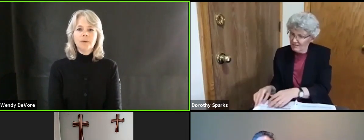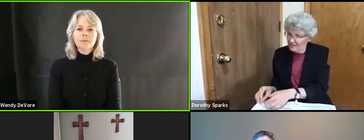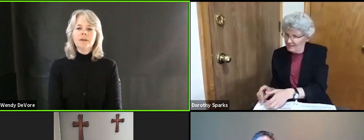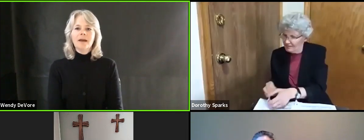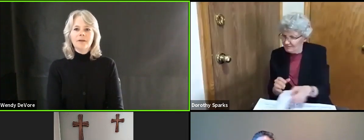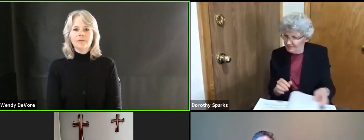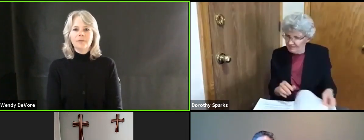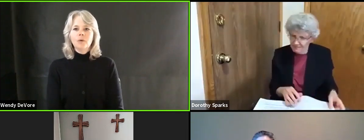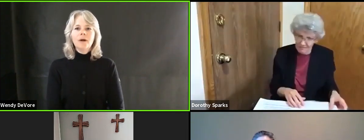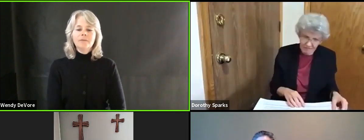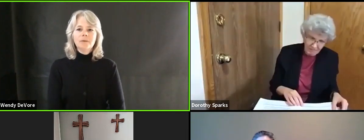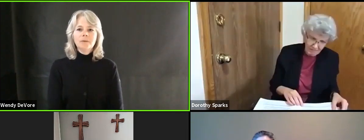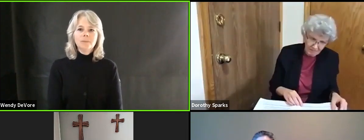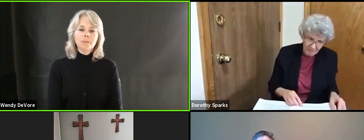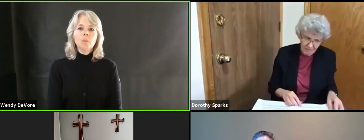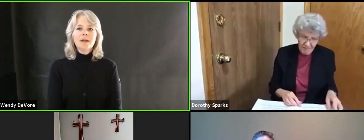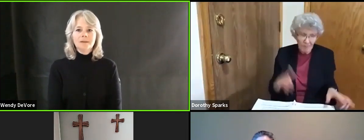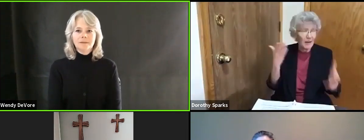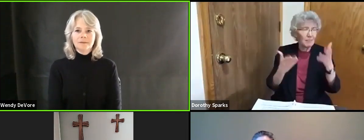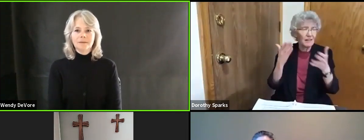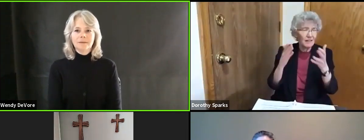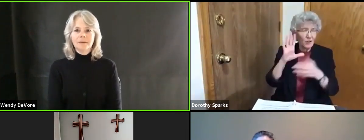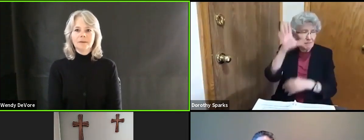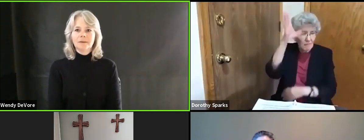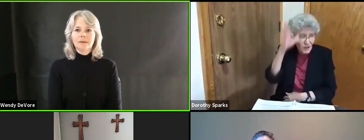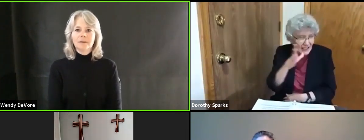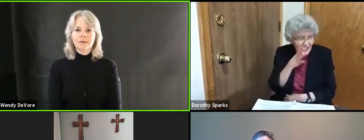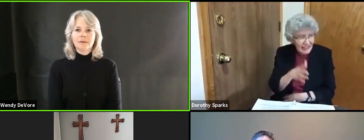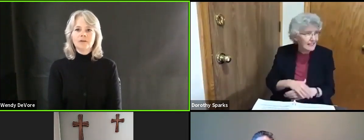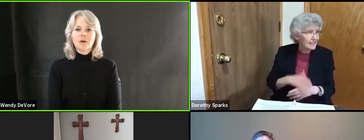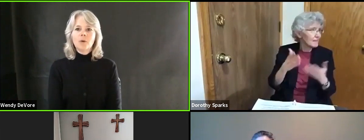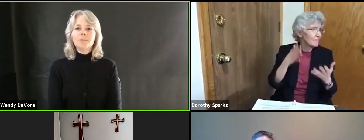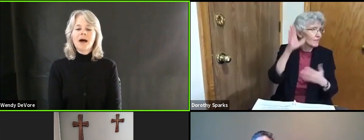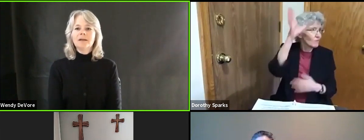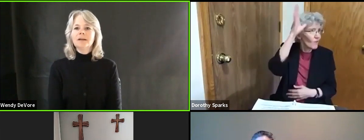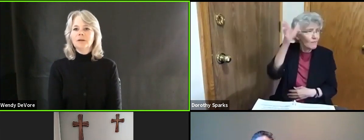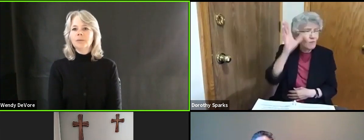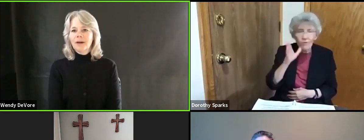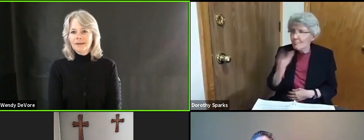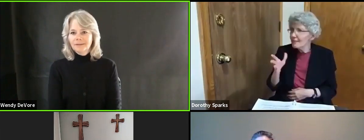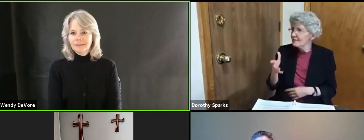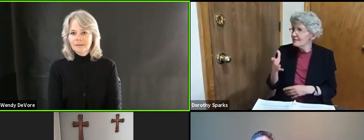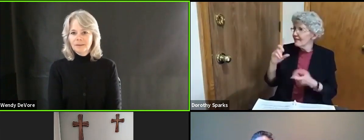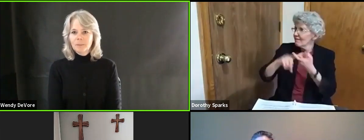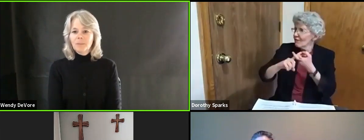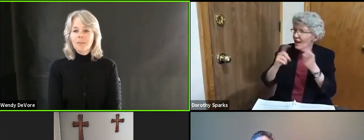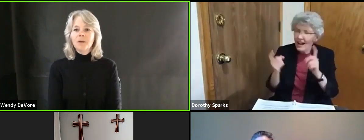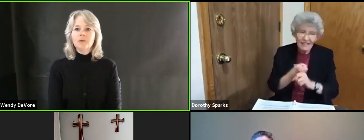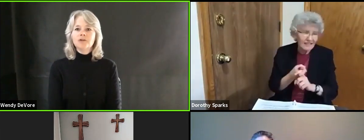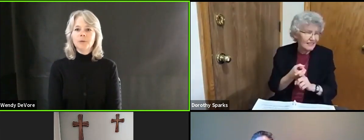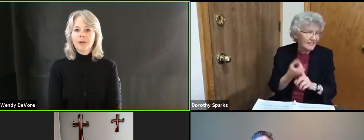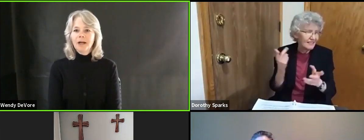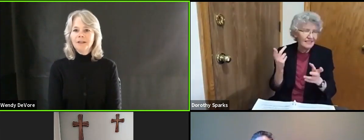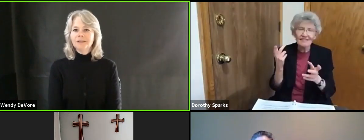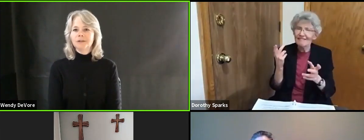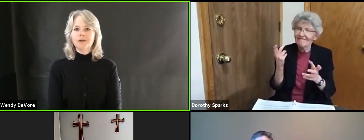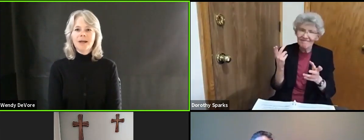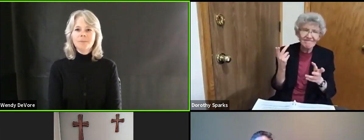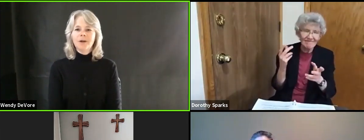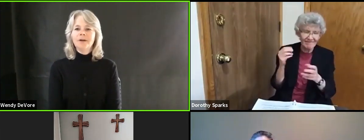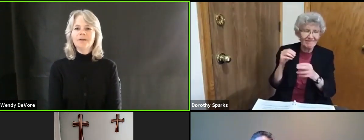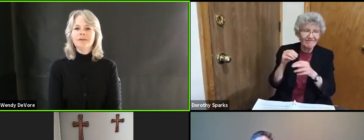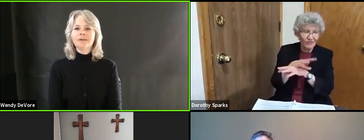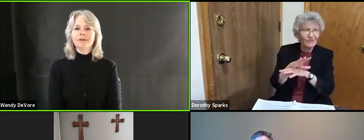In your own life, who have you witnessed someone modeling Christ? Maybe it was your parents